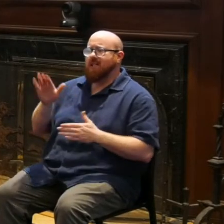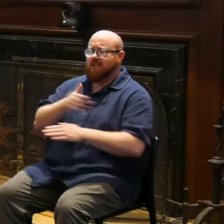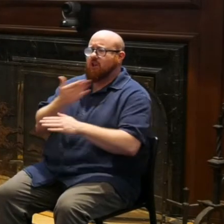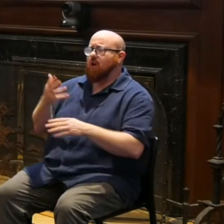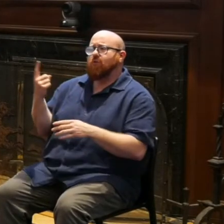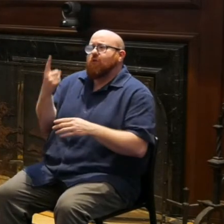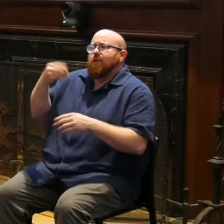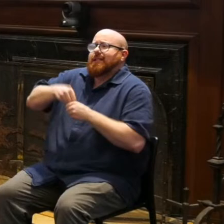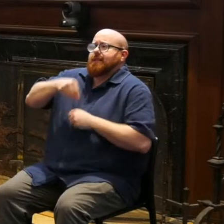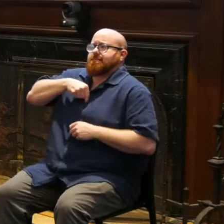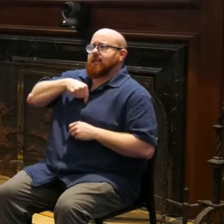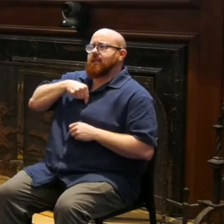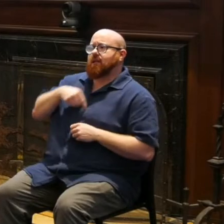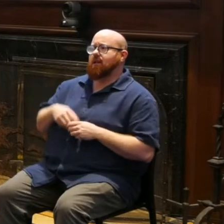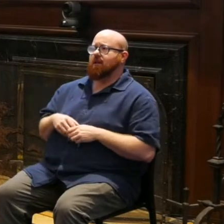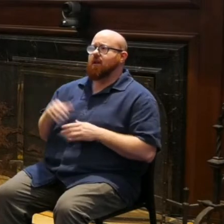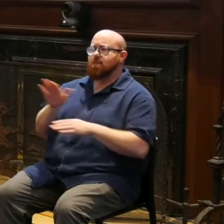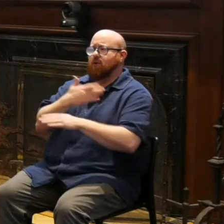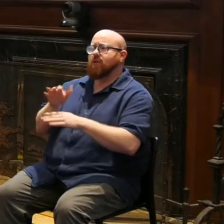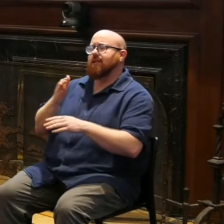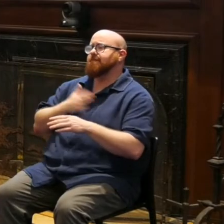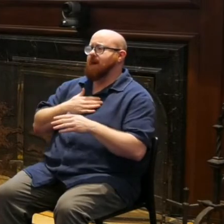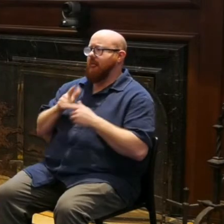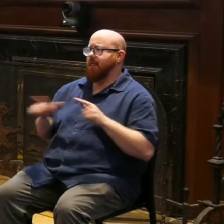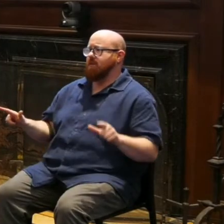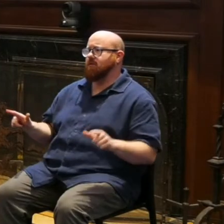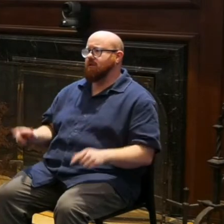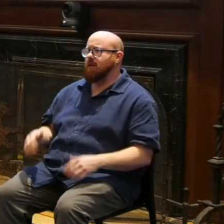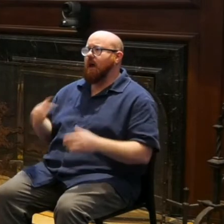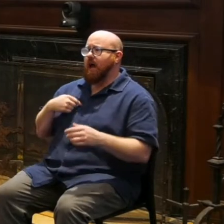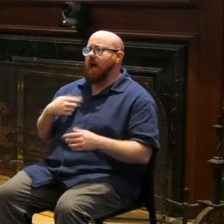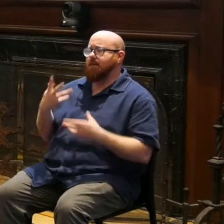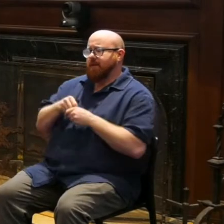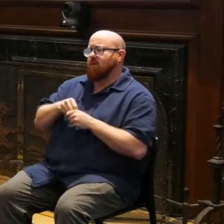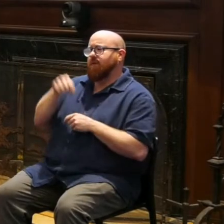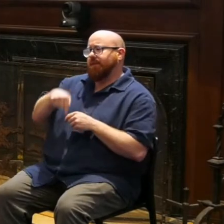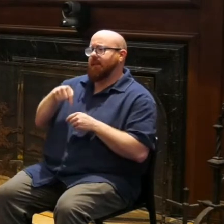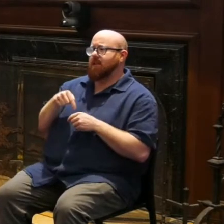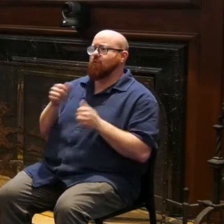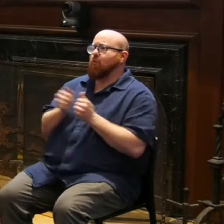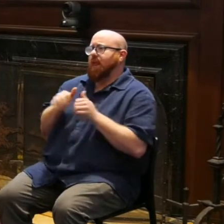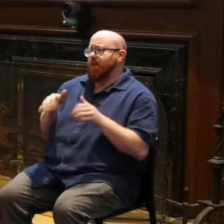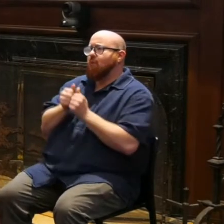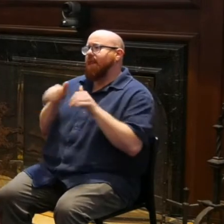native tongue. I belong to this craft with or without your instruction. Thank you.